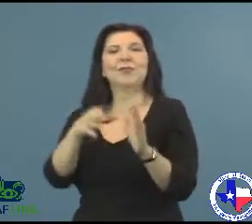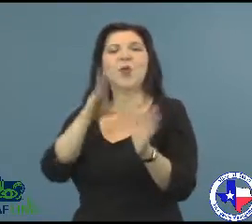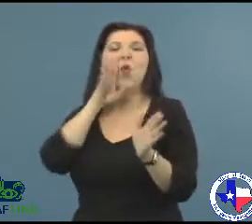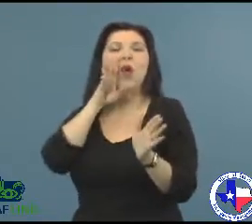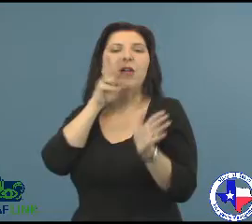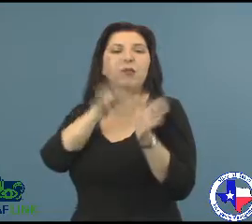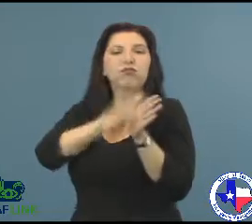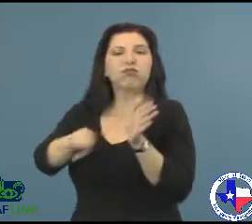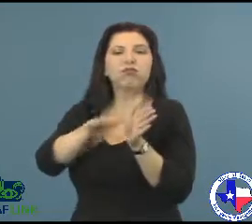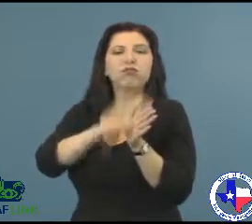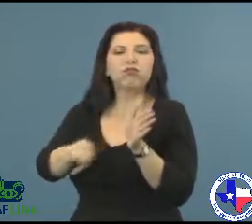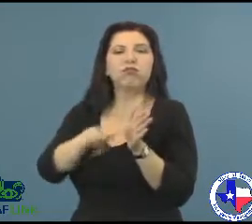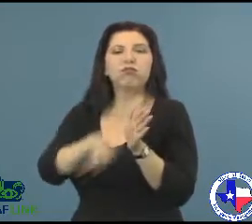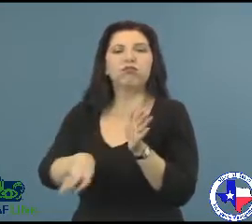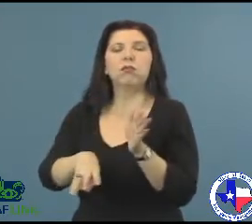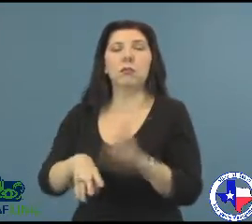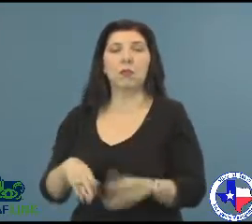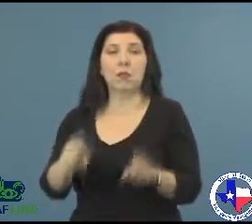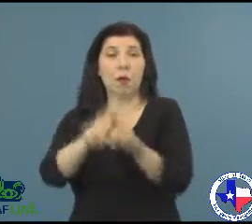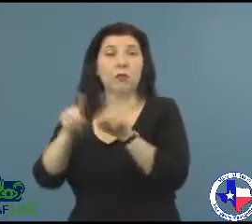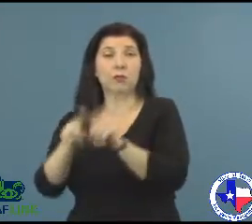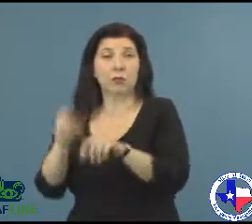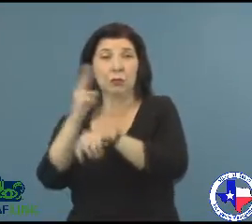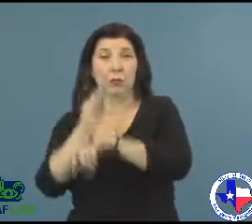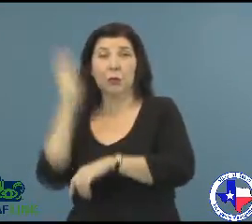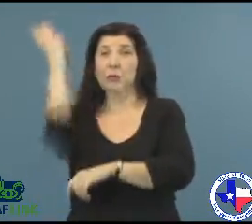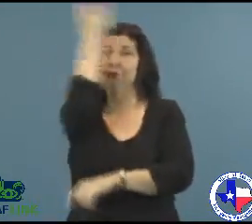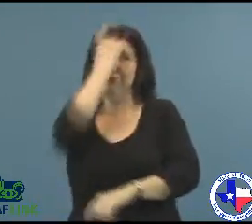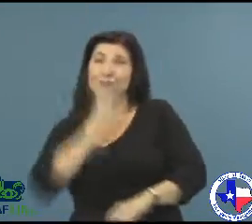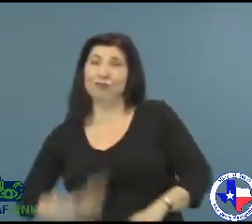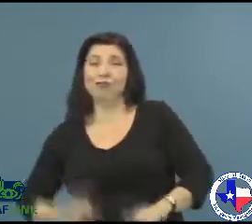Protect yourself with an appropriate insect repellent.